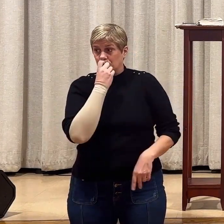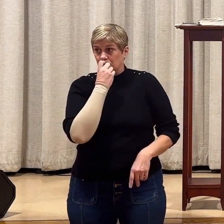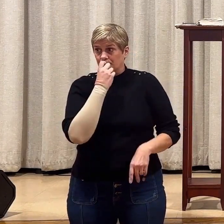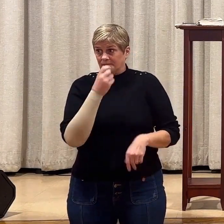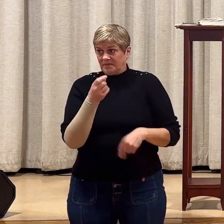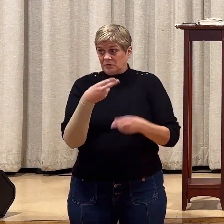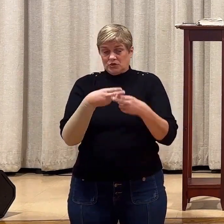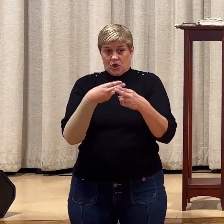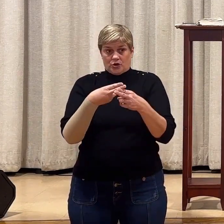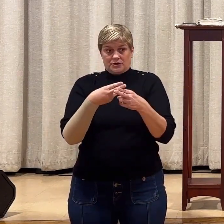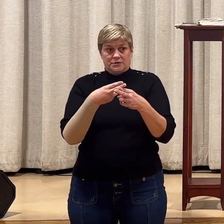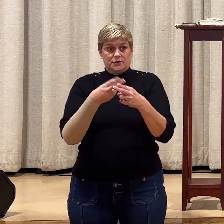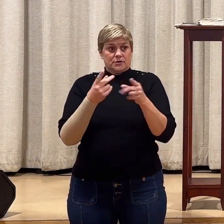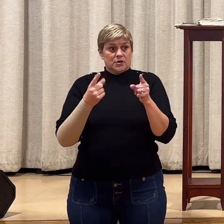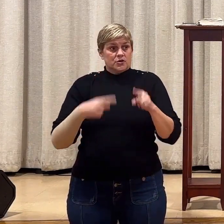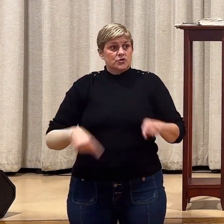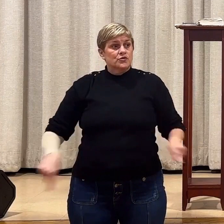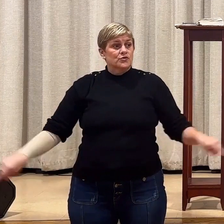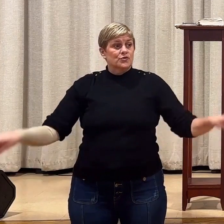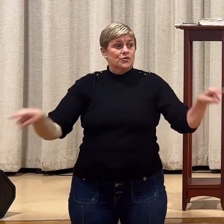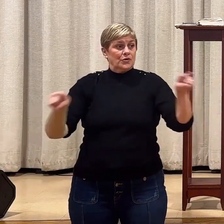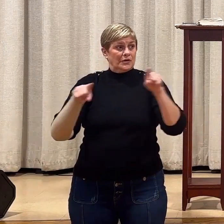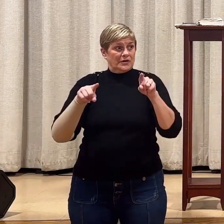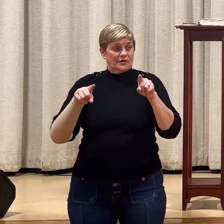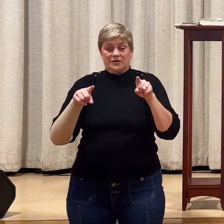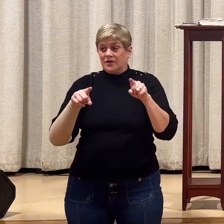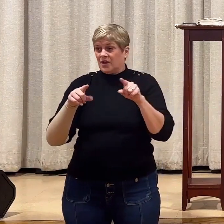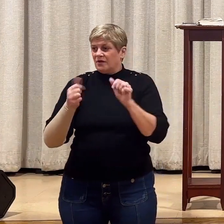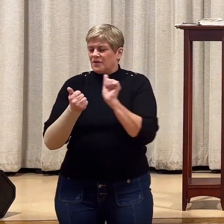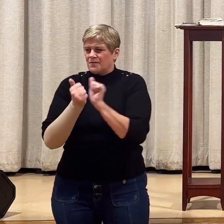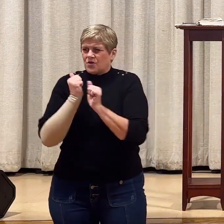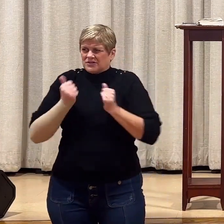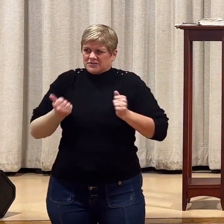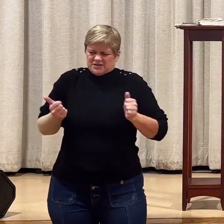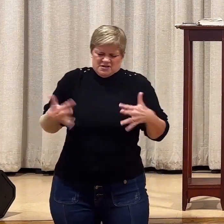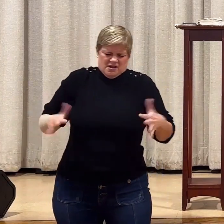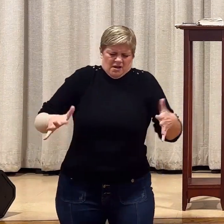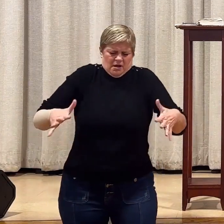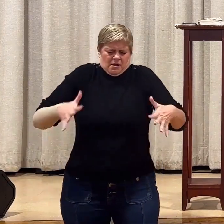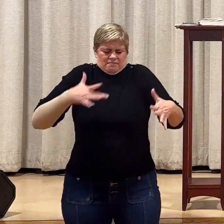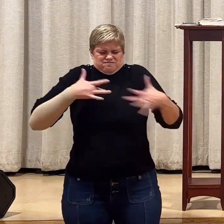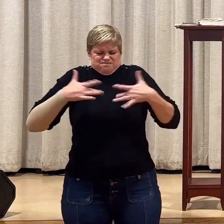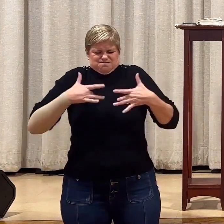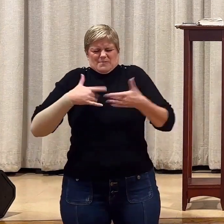right? And so you can have the most anxious,